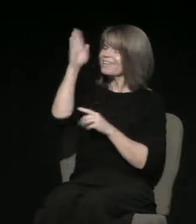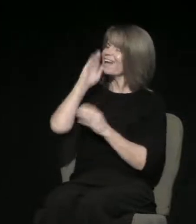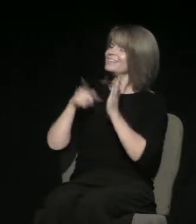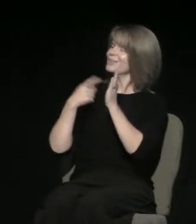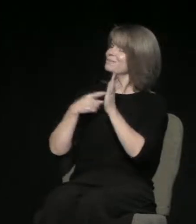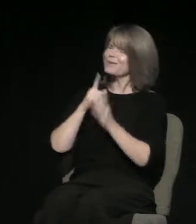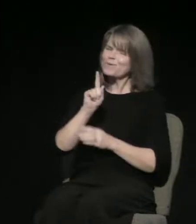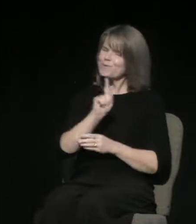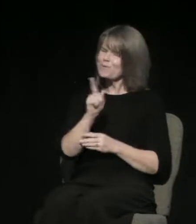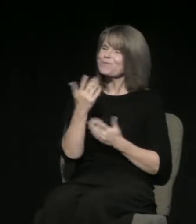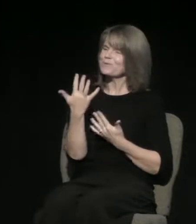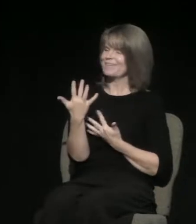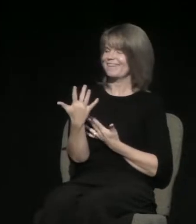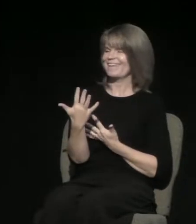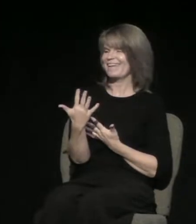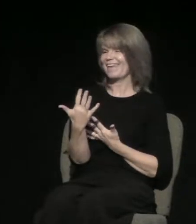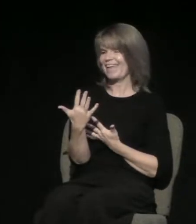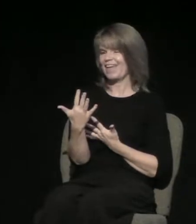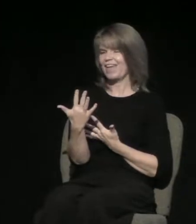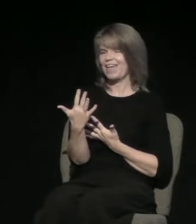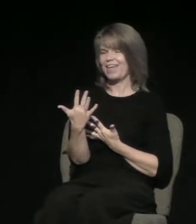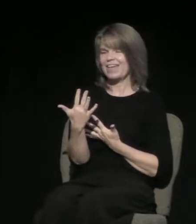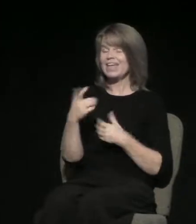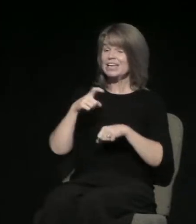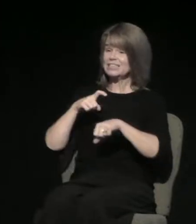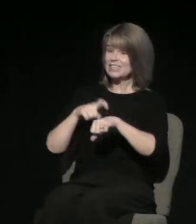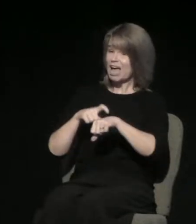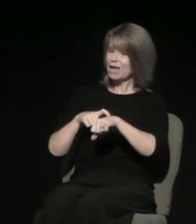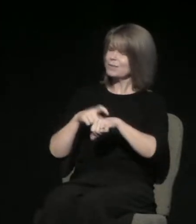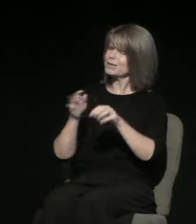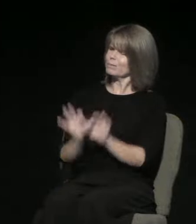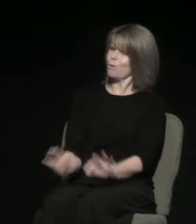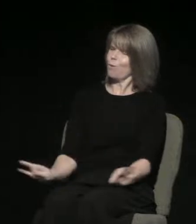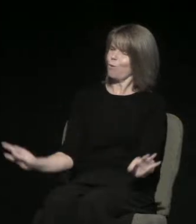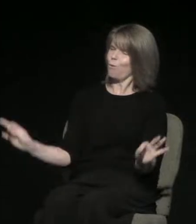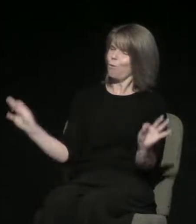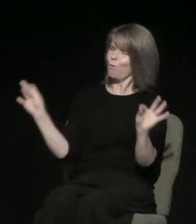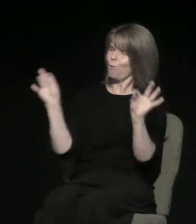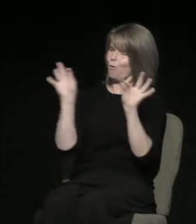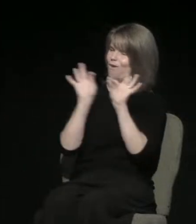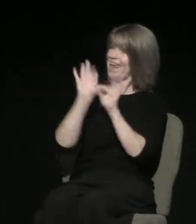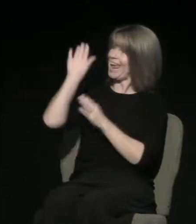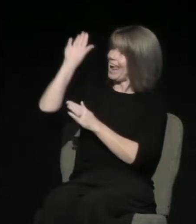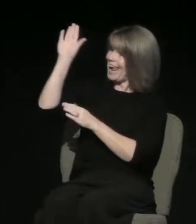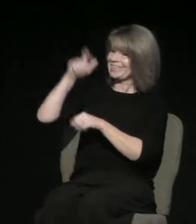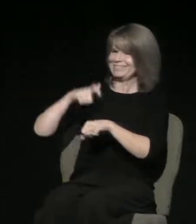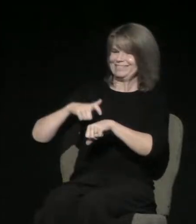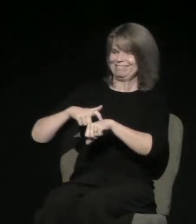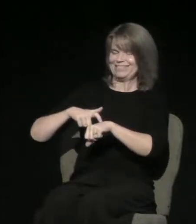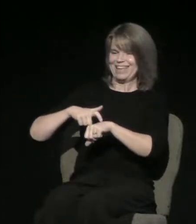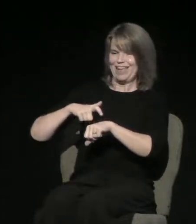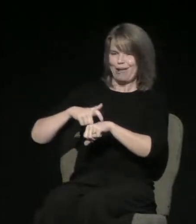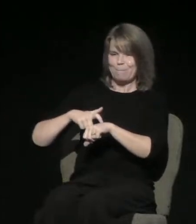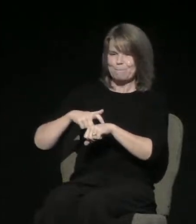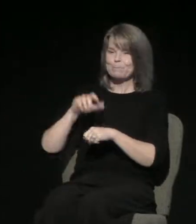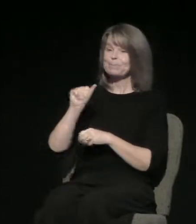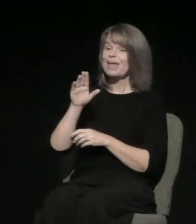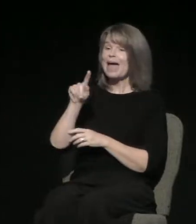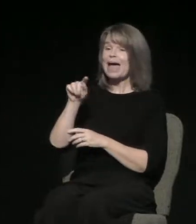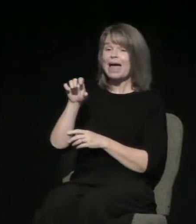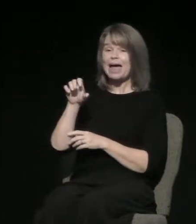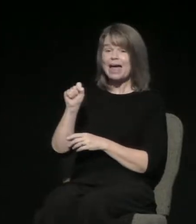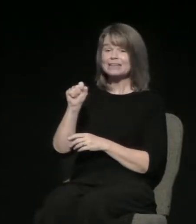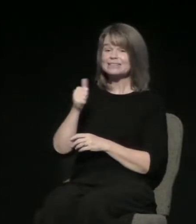Not yet Timing is more important Than time Especially God's timing In Acts chapter